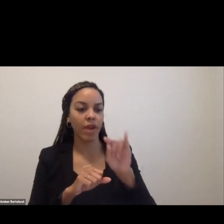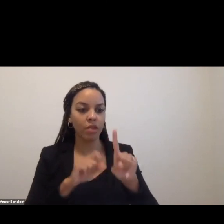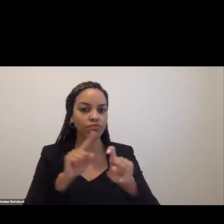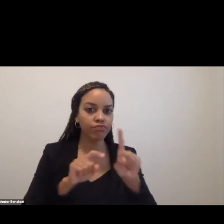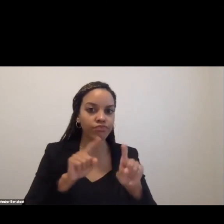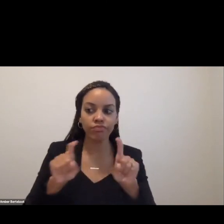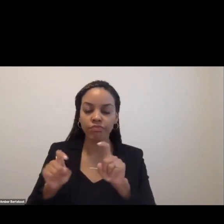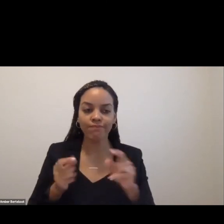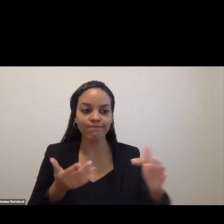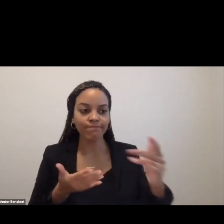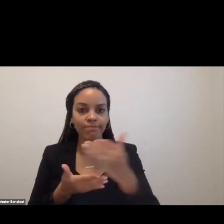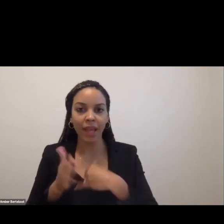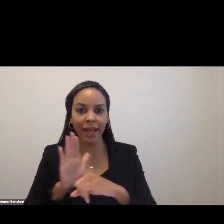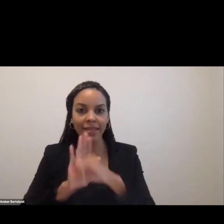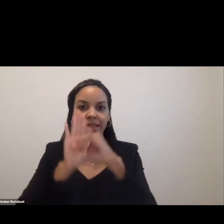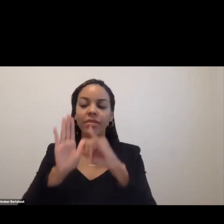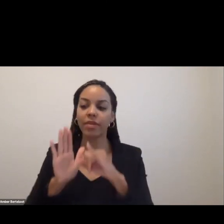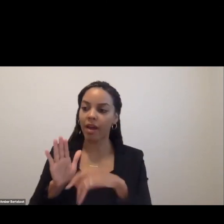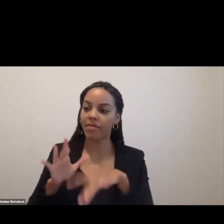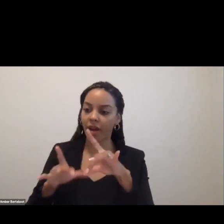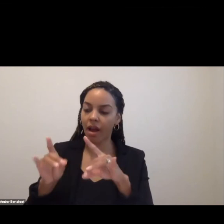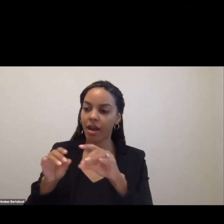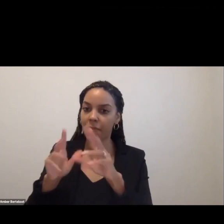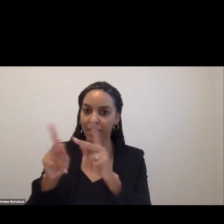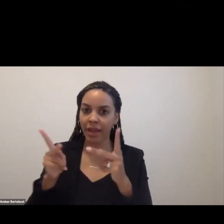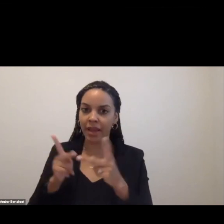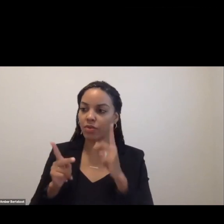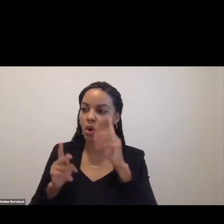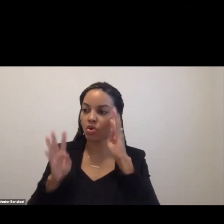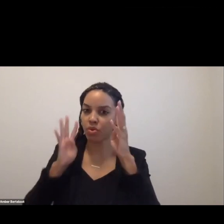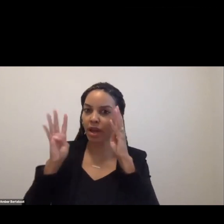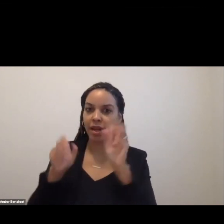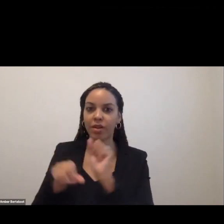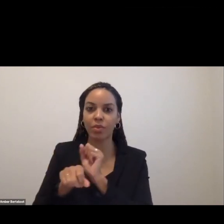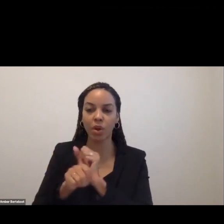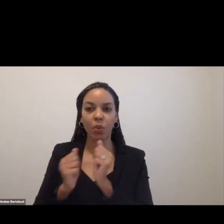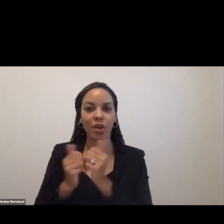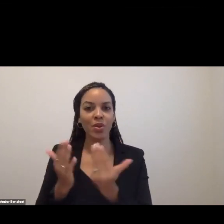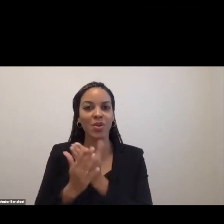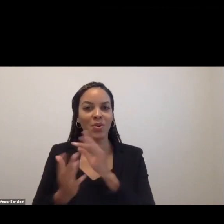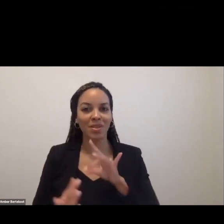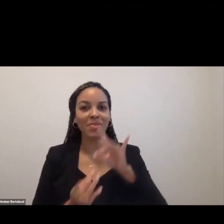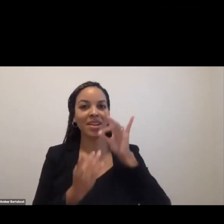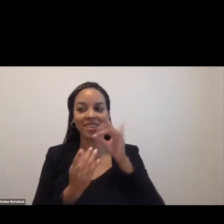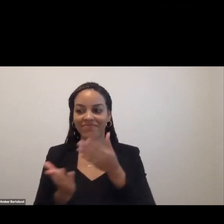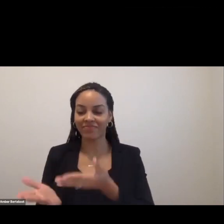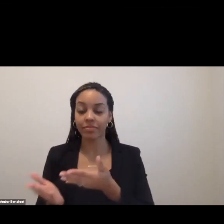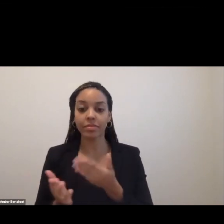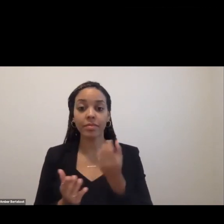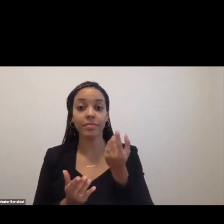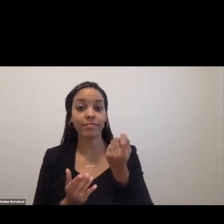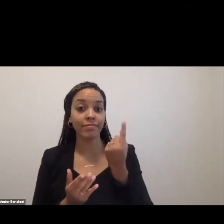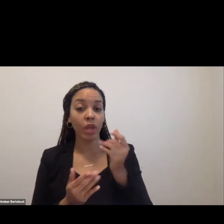and list venues for creative work with a new spirit. Around 200